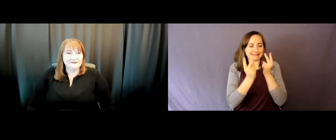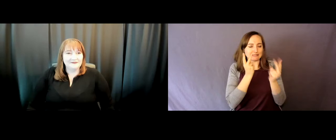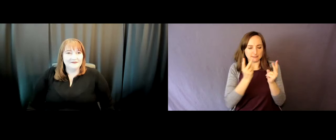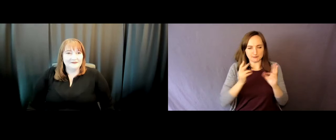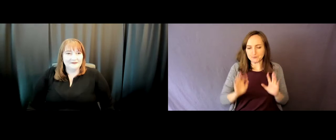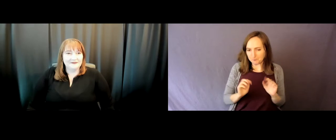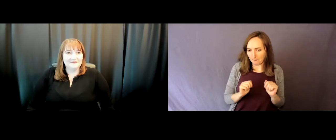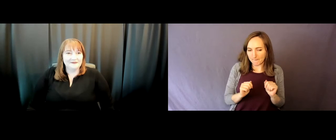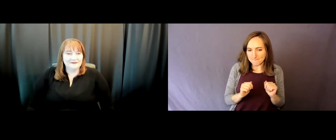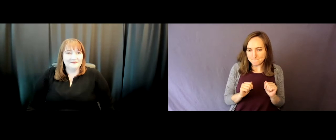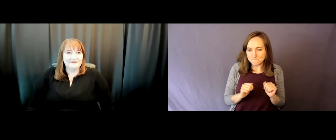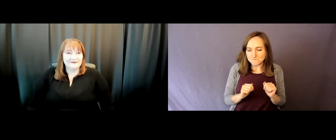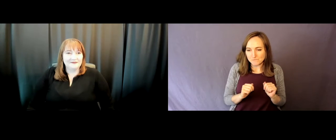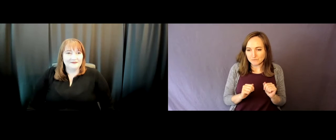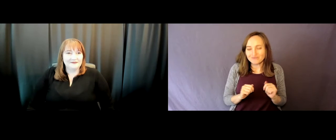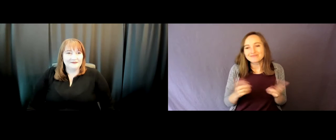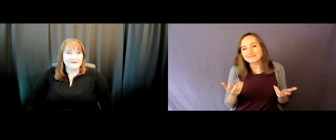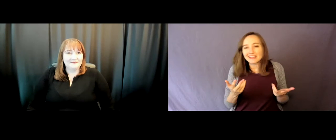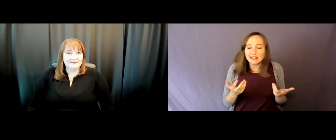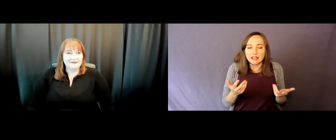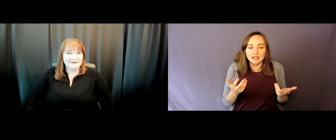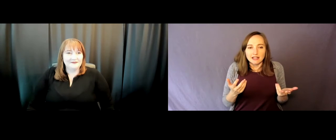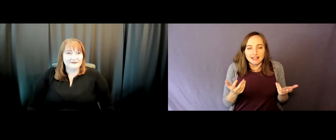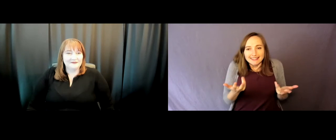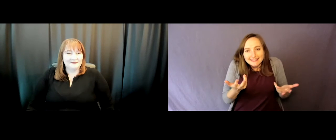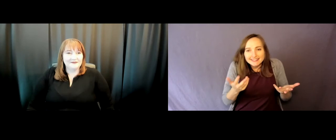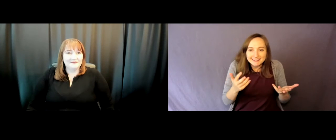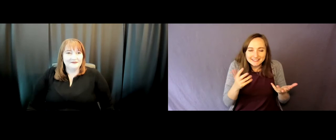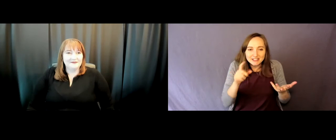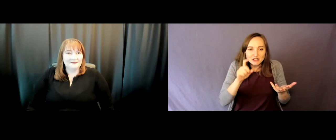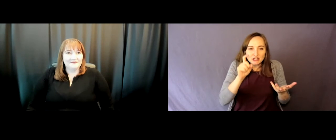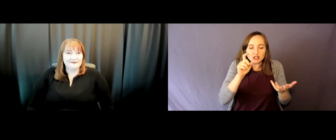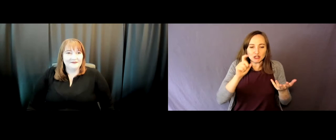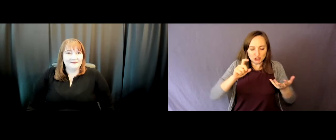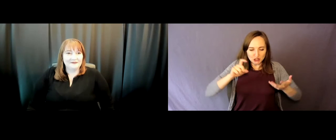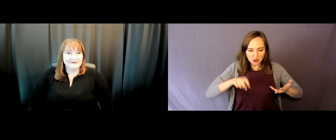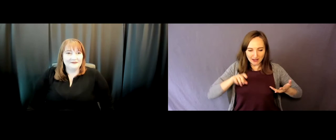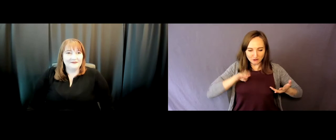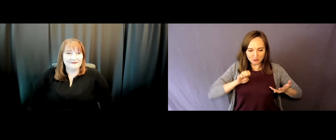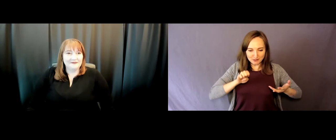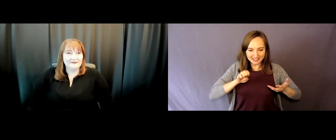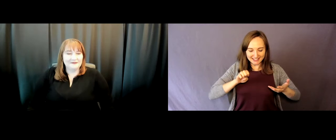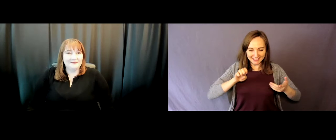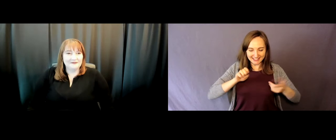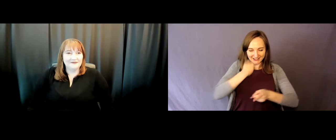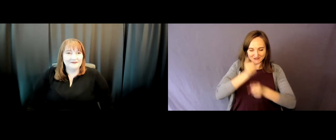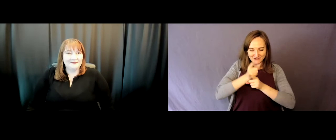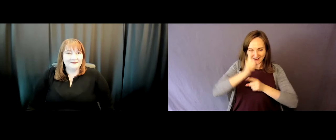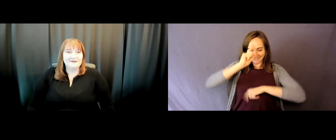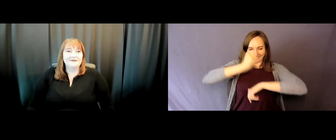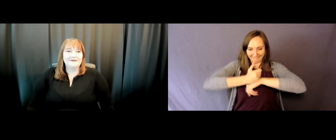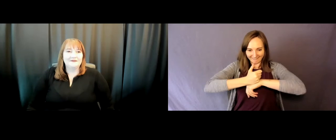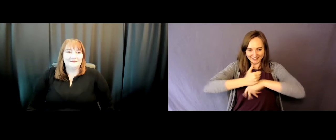Now, it's, that's the thing. You do have to kind of be in a different world to be